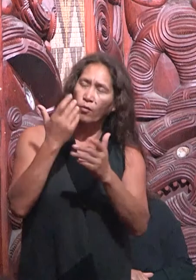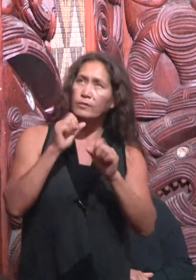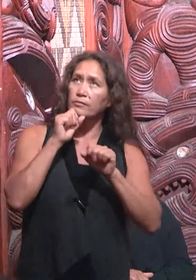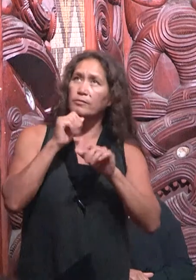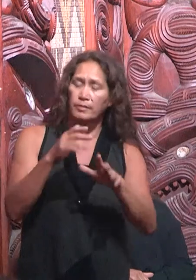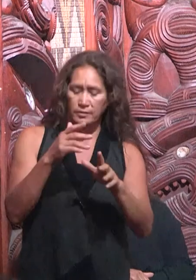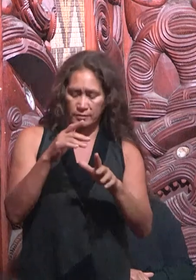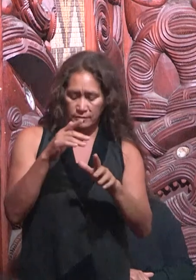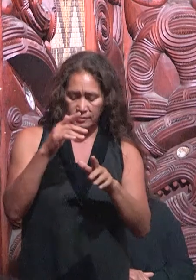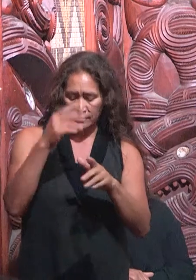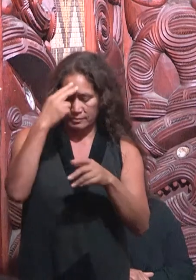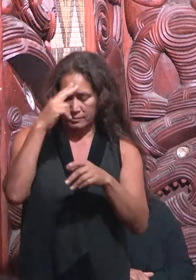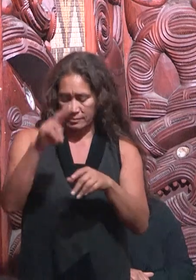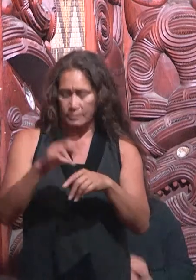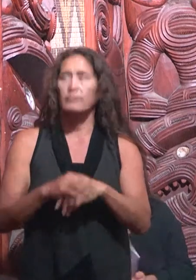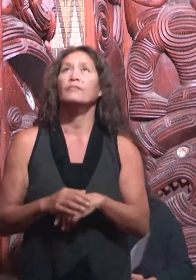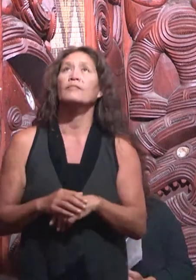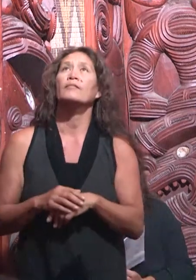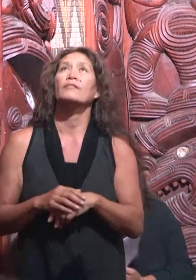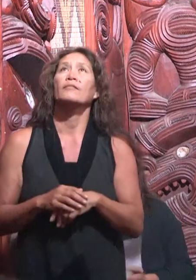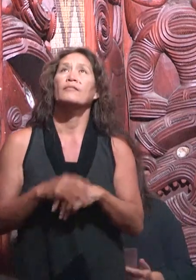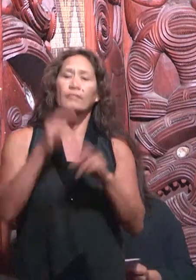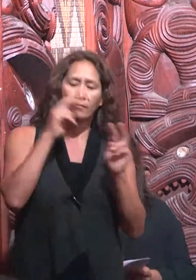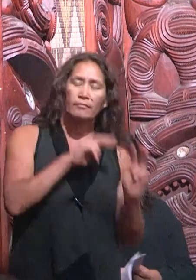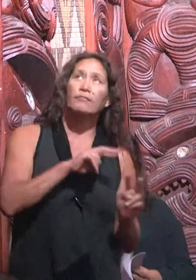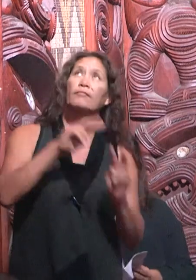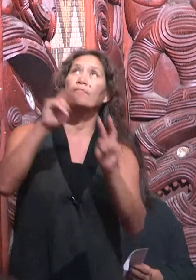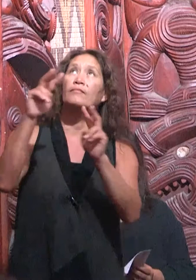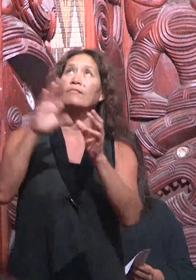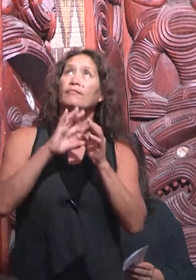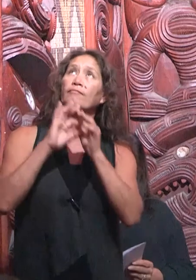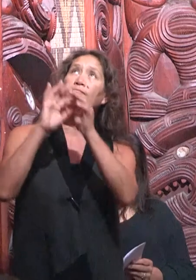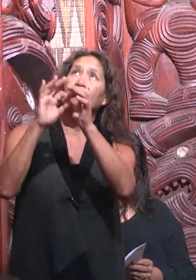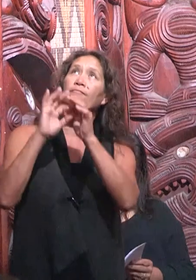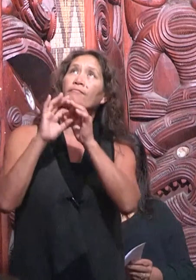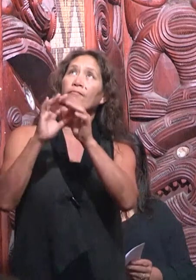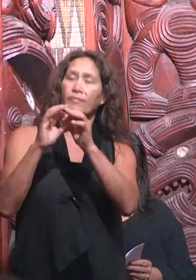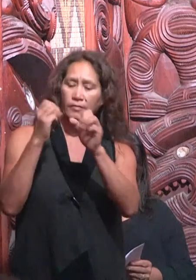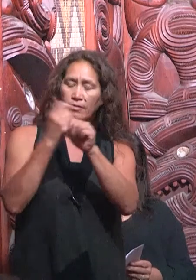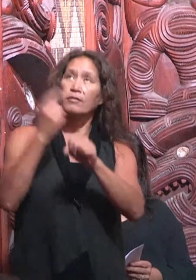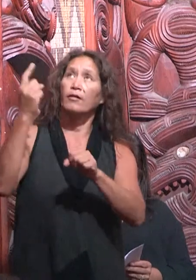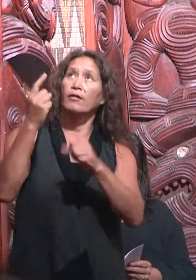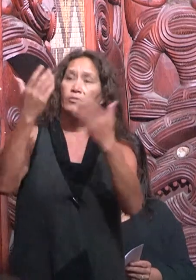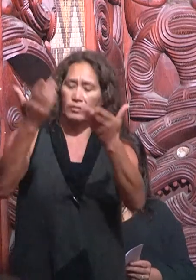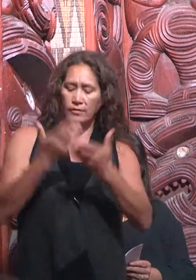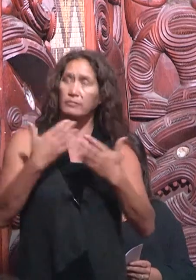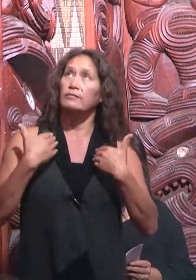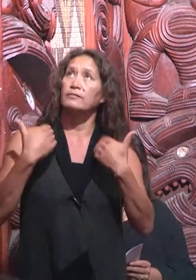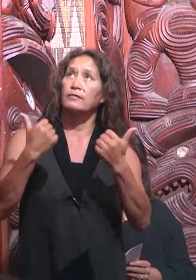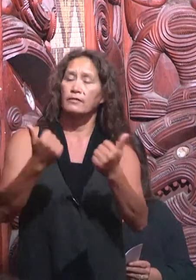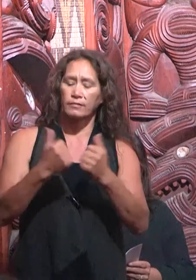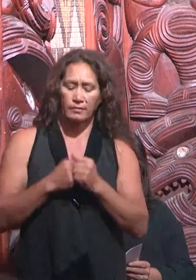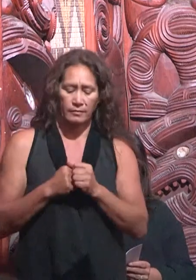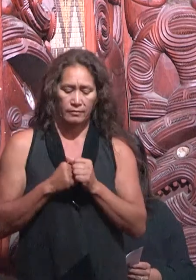mato whakamomiti inoi hoki. Ka whakapono mato ko koe te atua ora. Koe